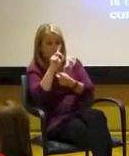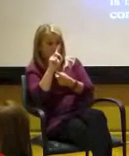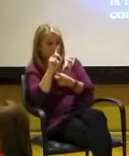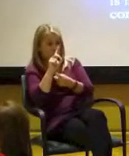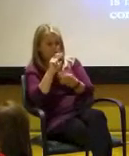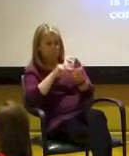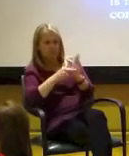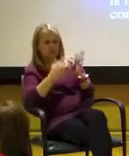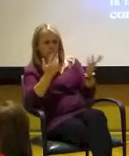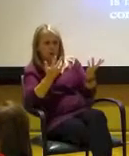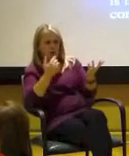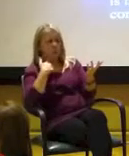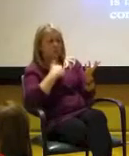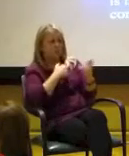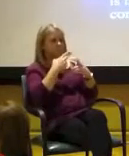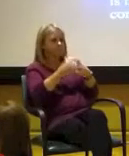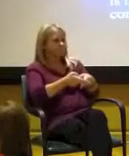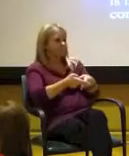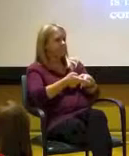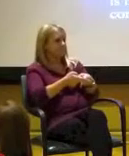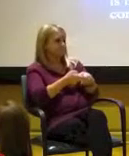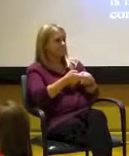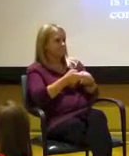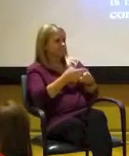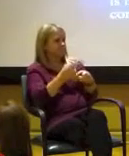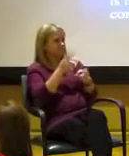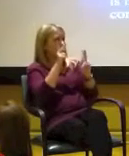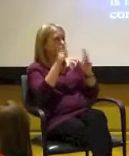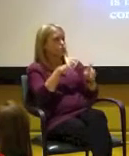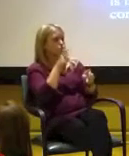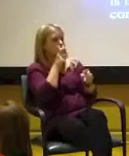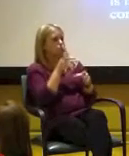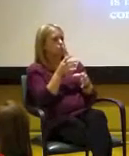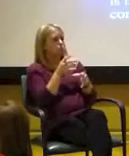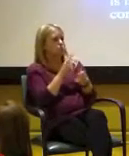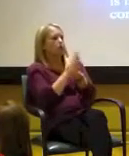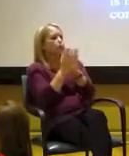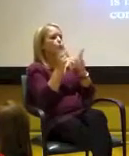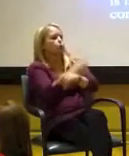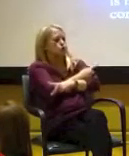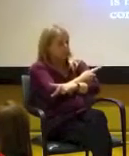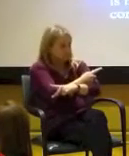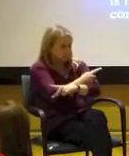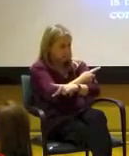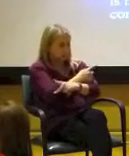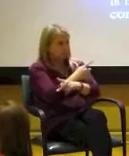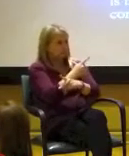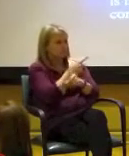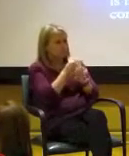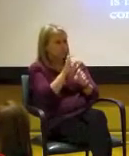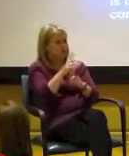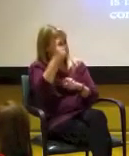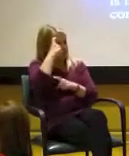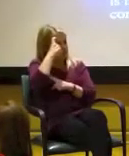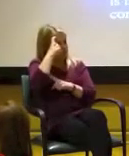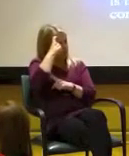standpoint, we usually are referring to someone who is getting worse in terms of their